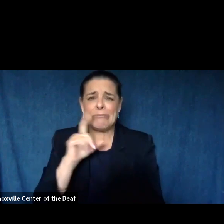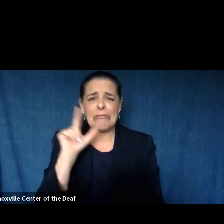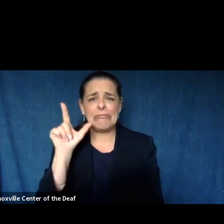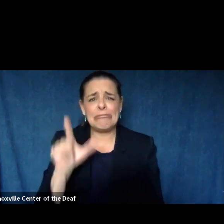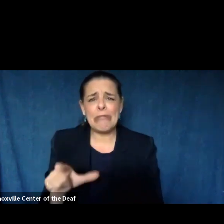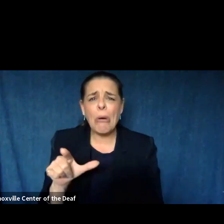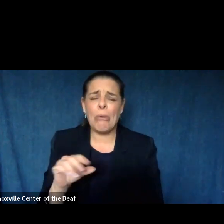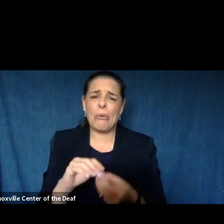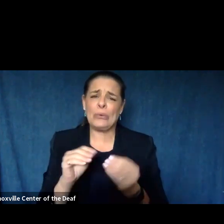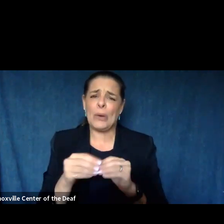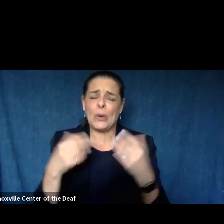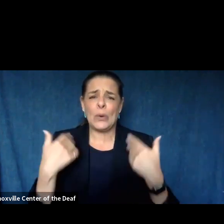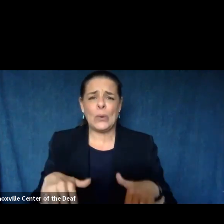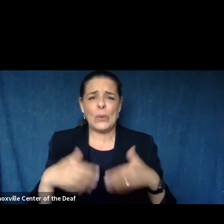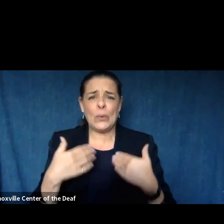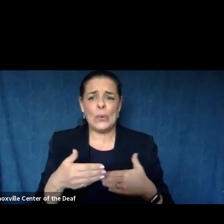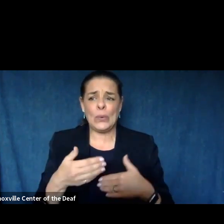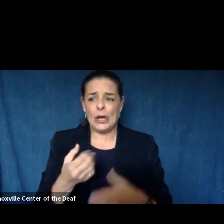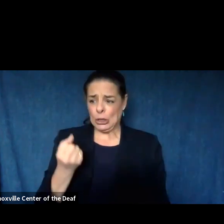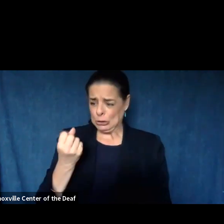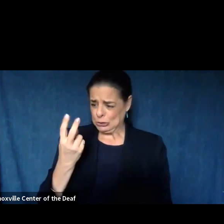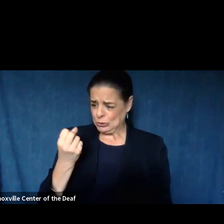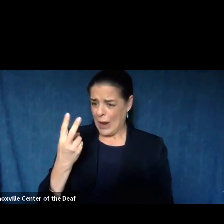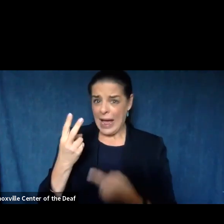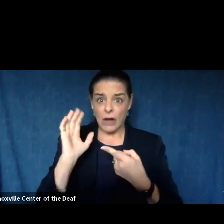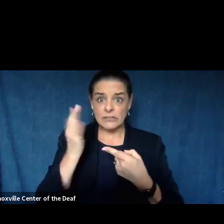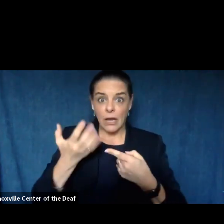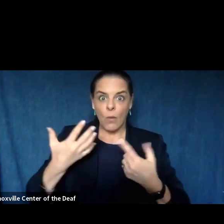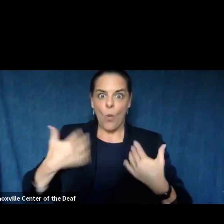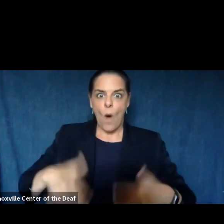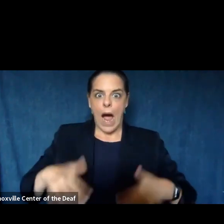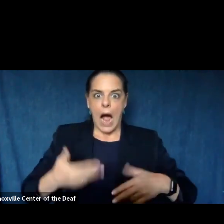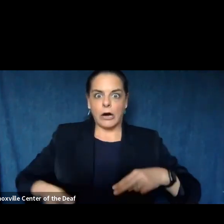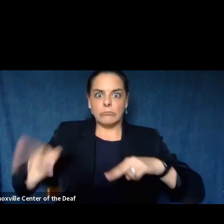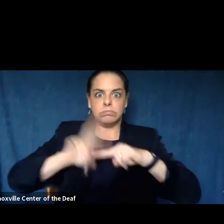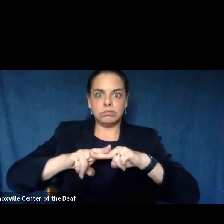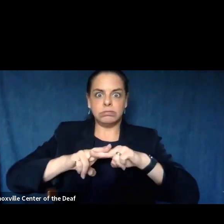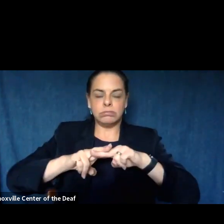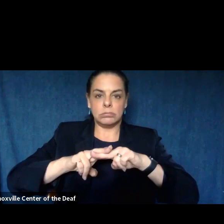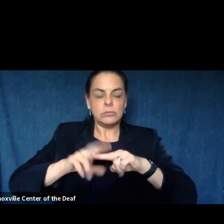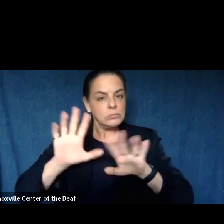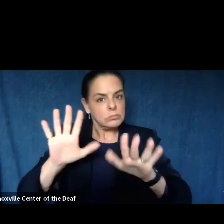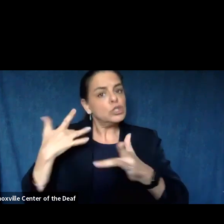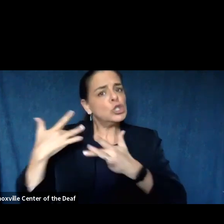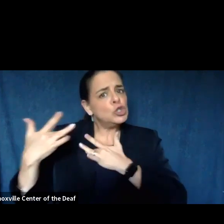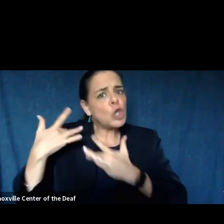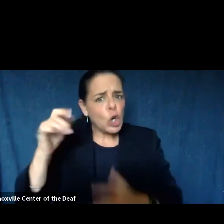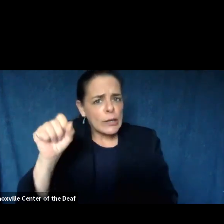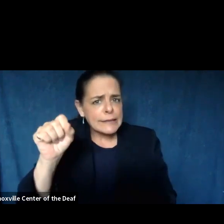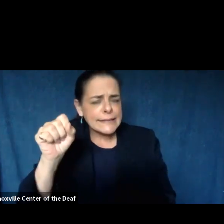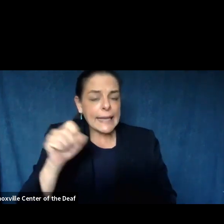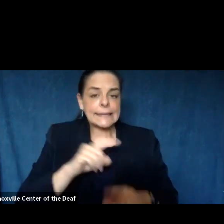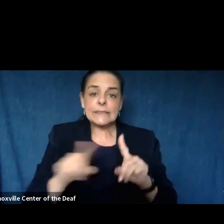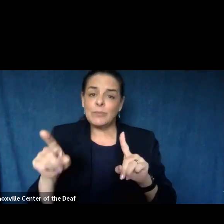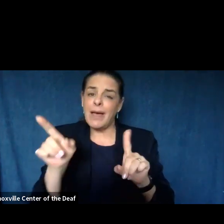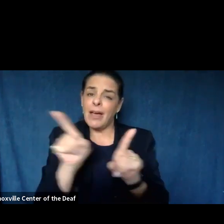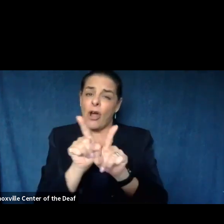That moving up to 12 seems really huge, and it's concerning, But I'll go back